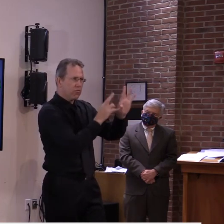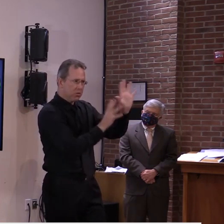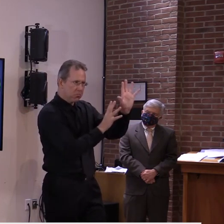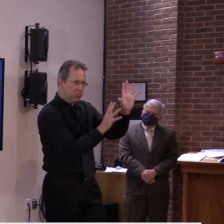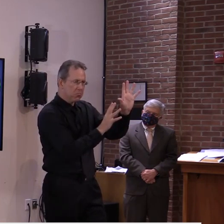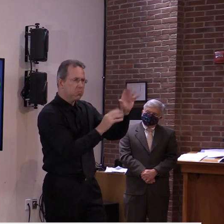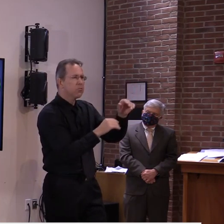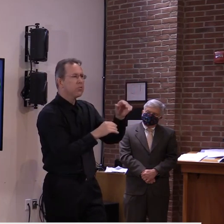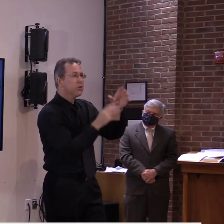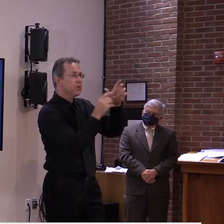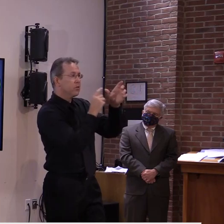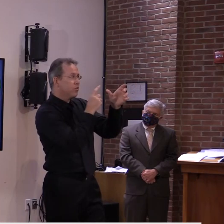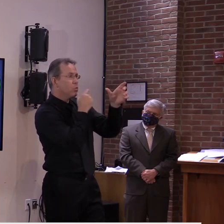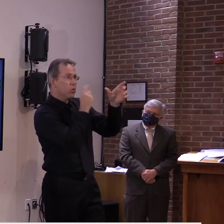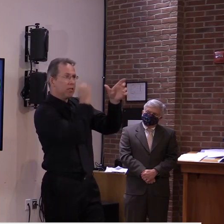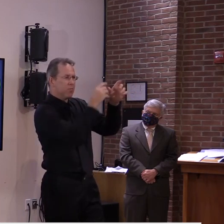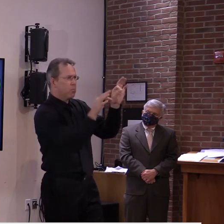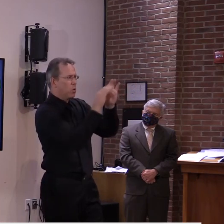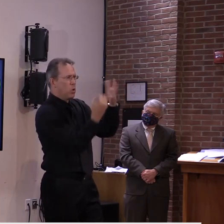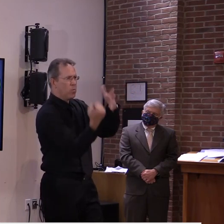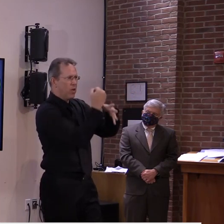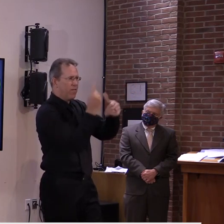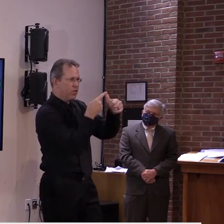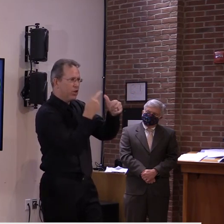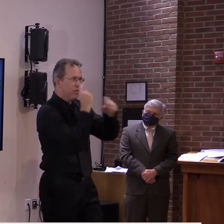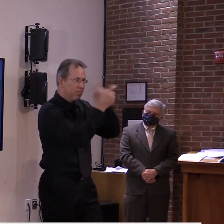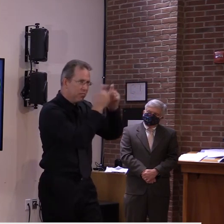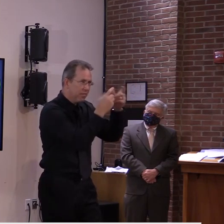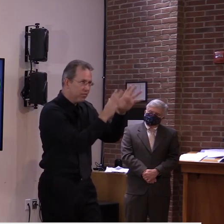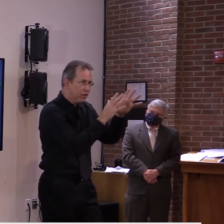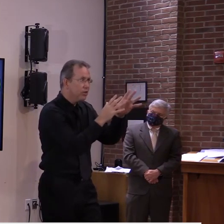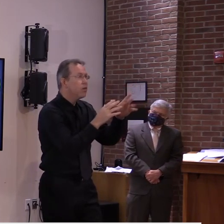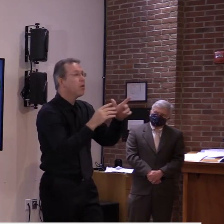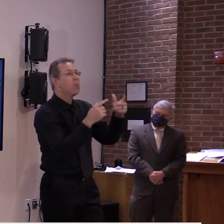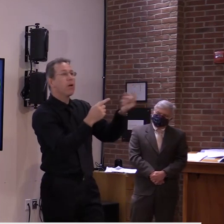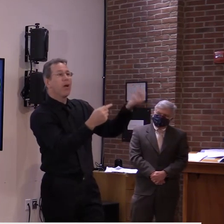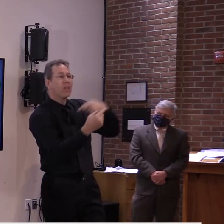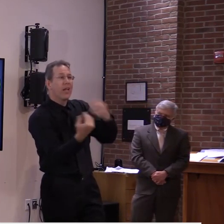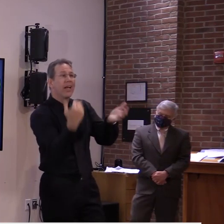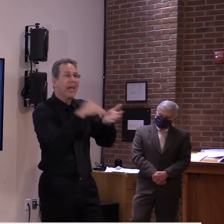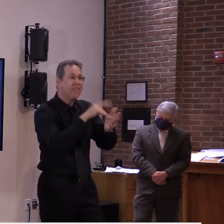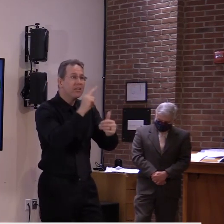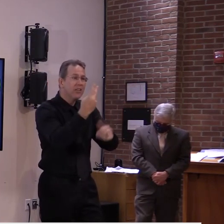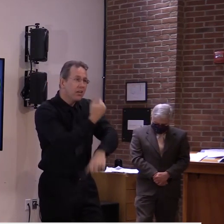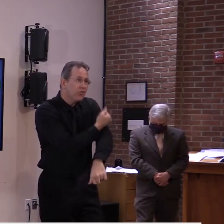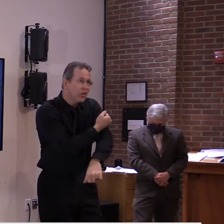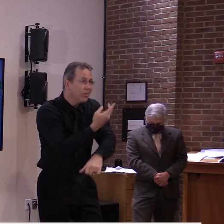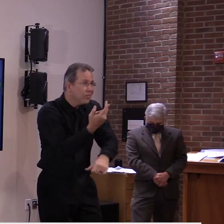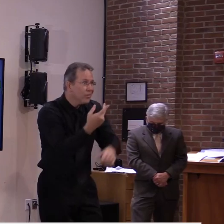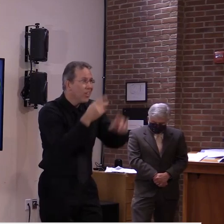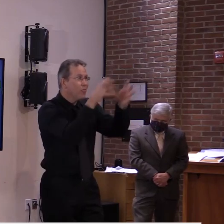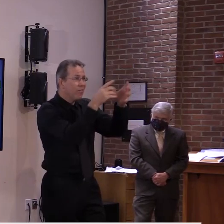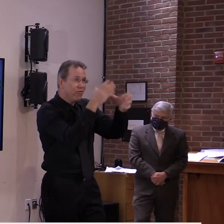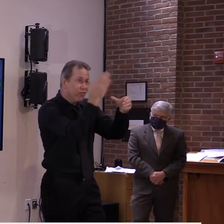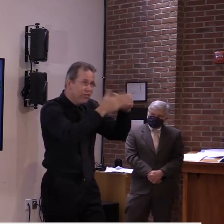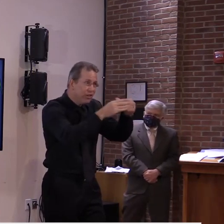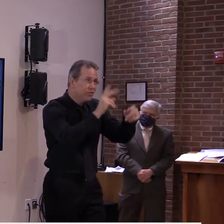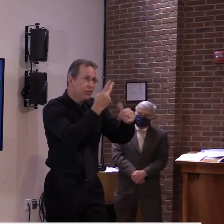vaccine A know when to come back for dose two and are getting only vaccine A and not vaccine